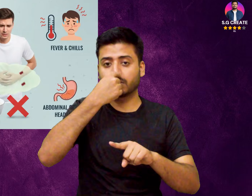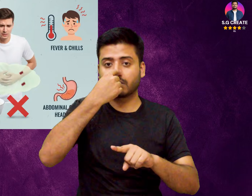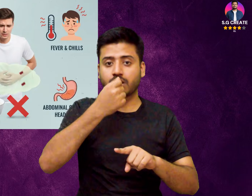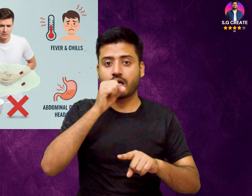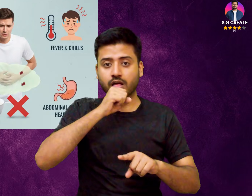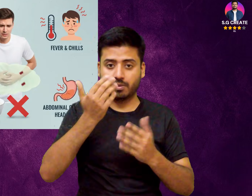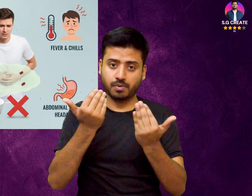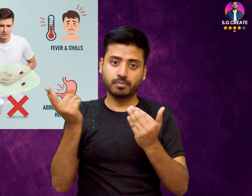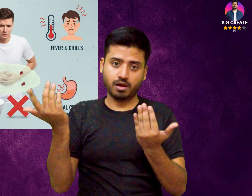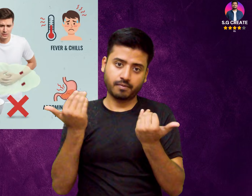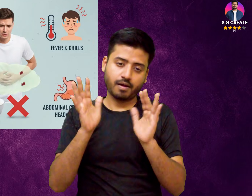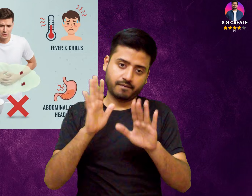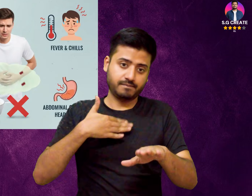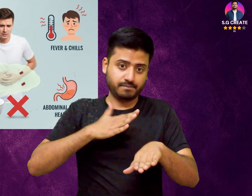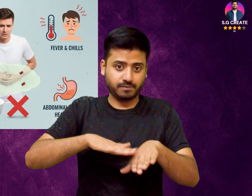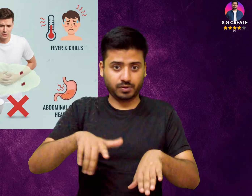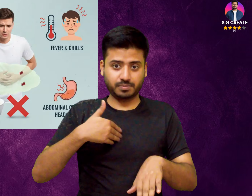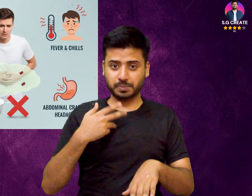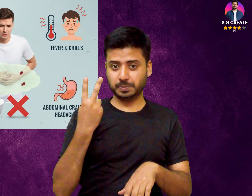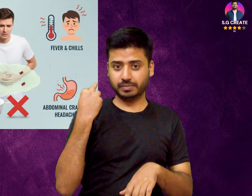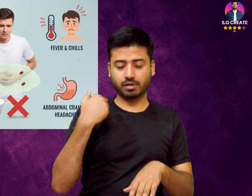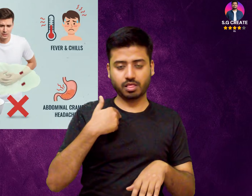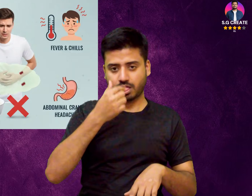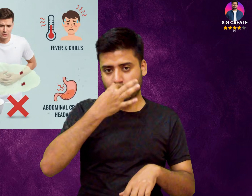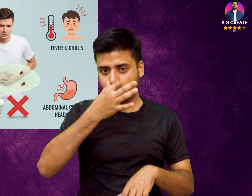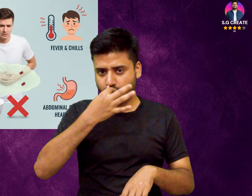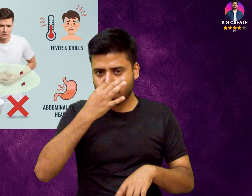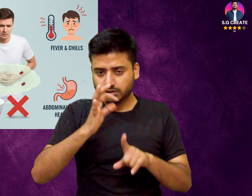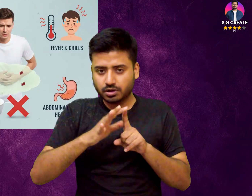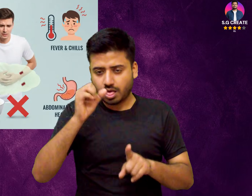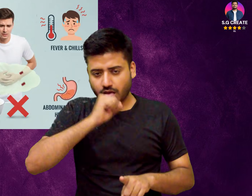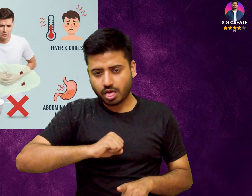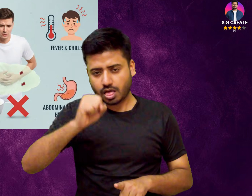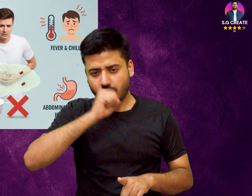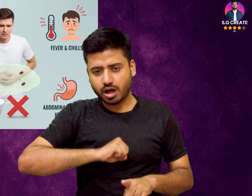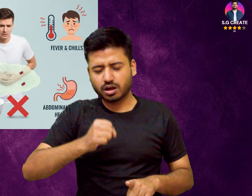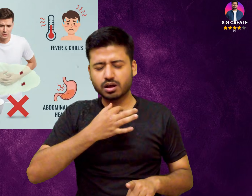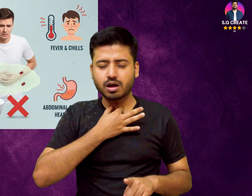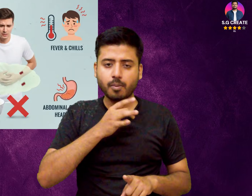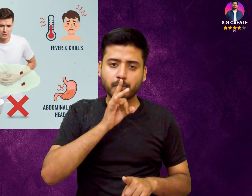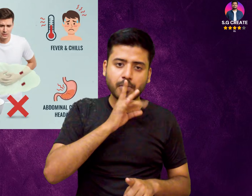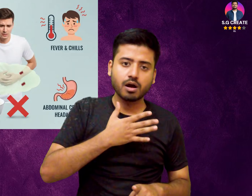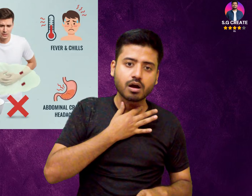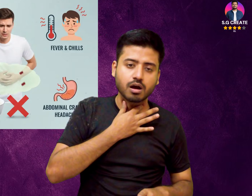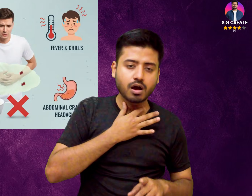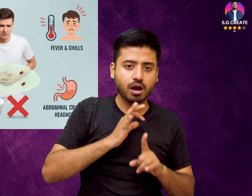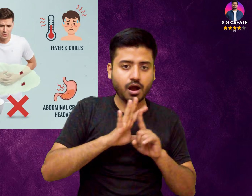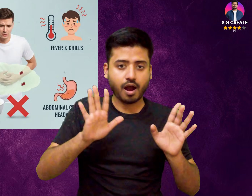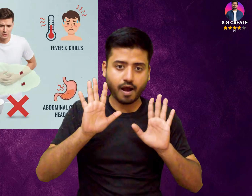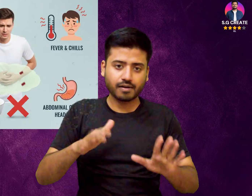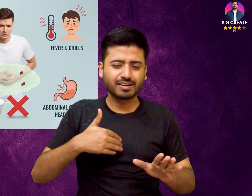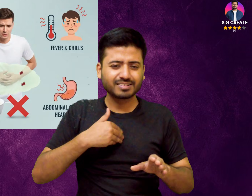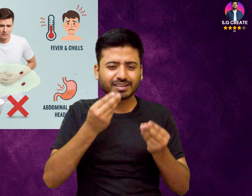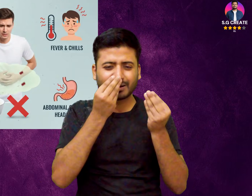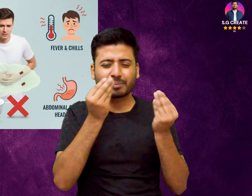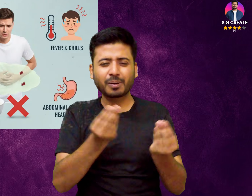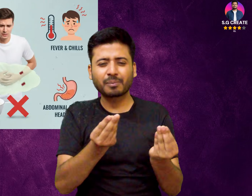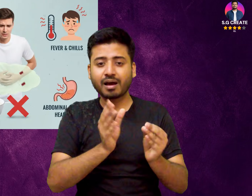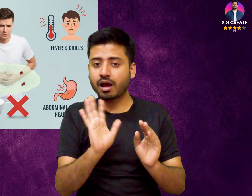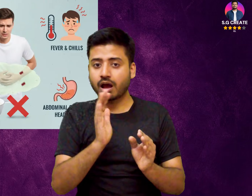guidelines regarding curd consumption, the curd first, eat after 2 or 30 minutes approach generally aligns with promoting better digestion